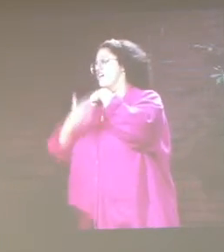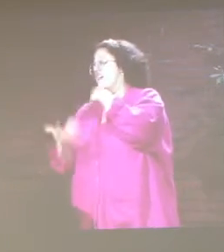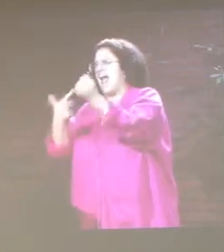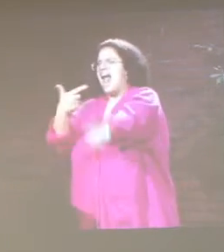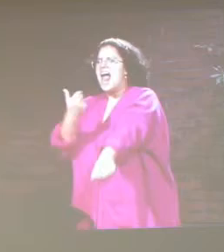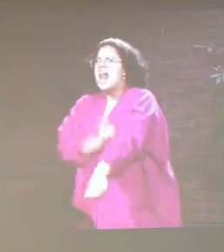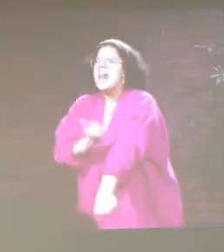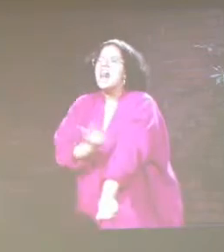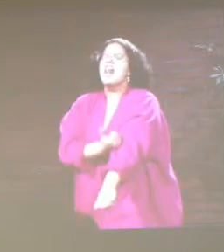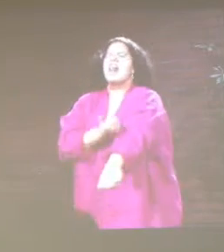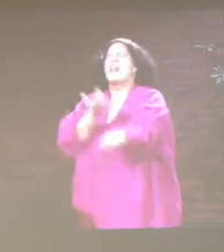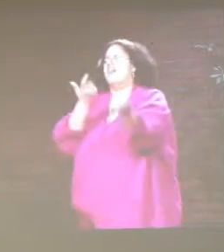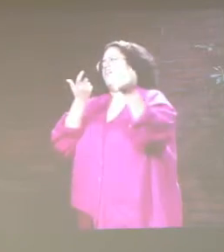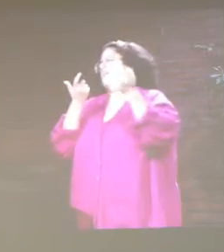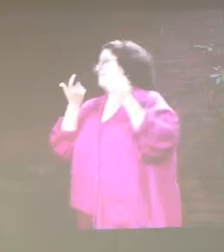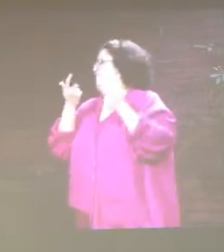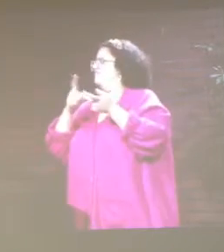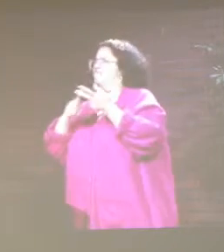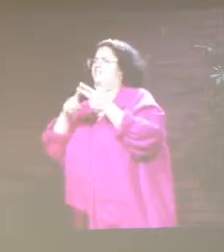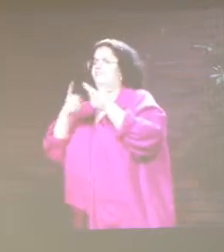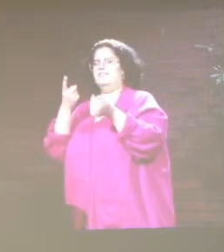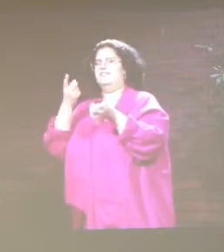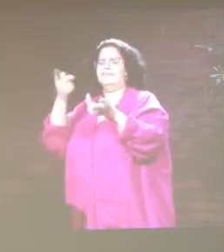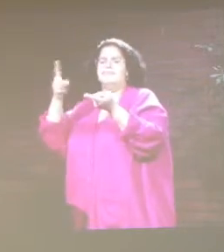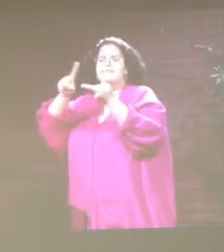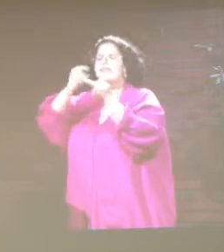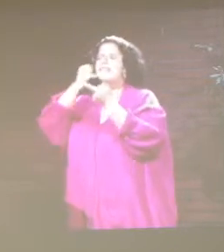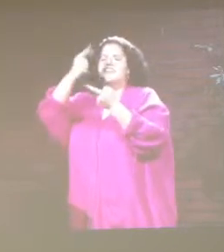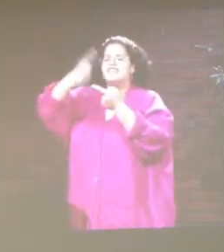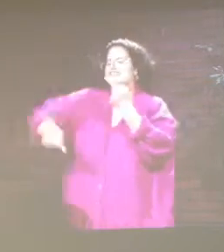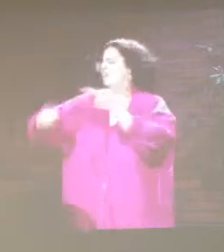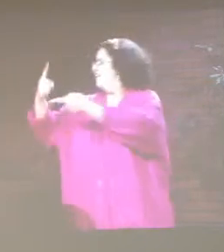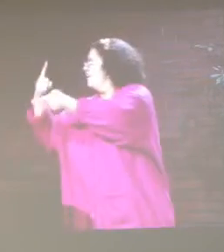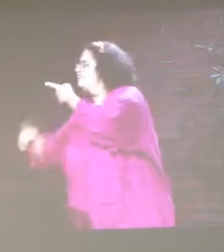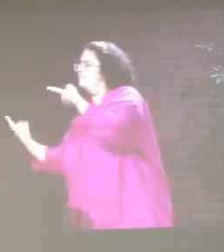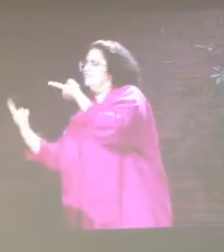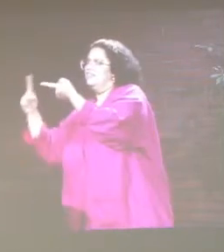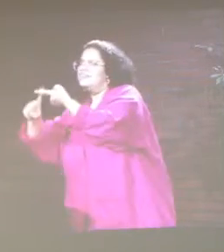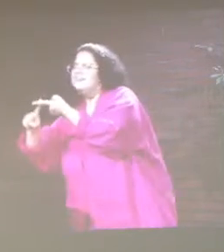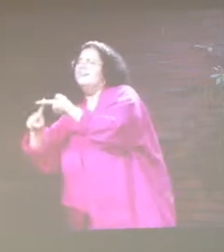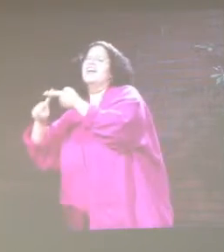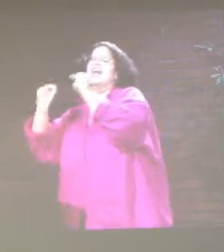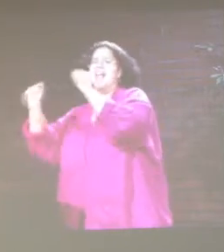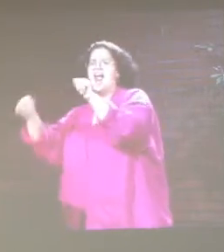The third thing that we're going to talk about of how to transmit HIV is through needles.